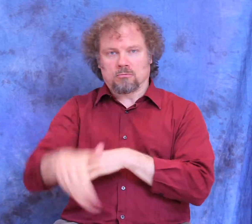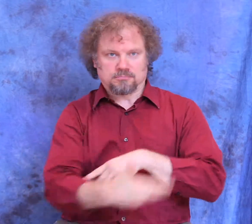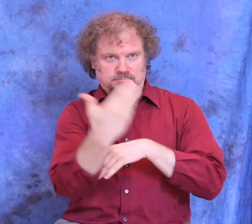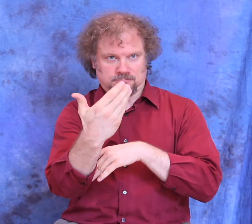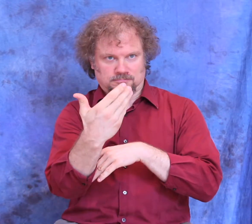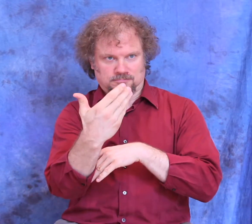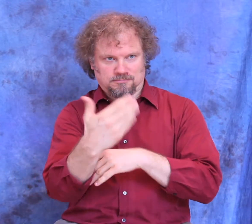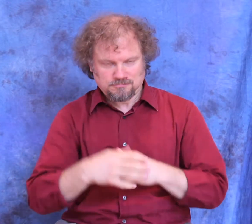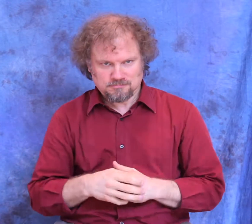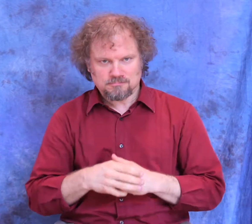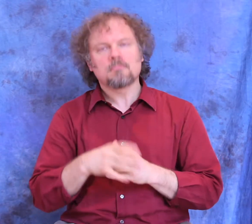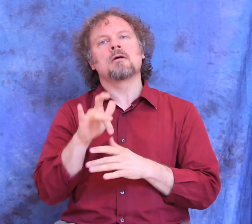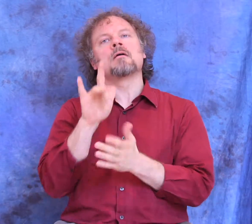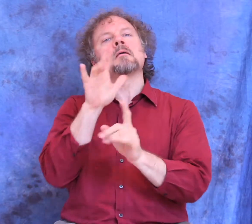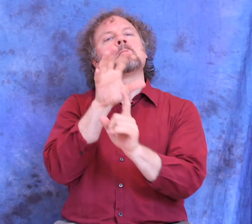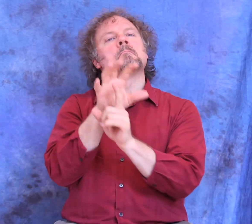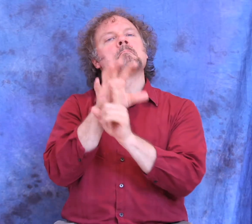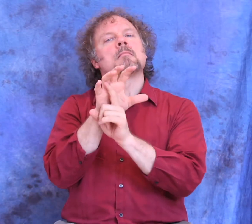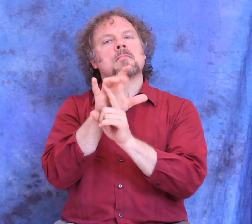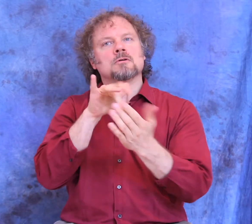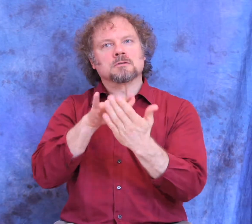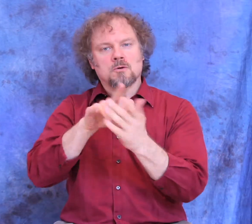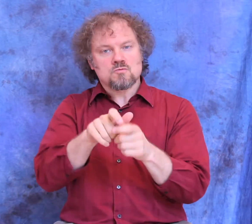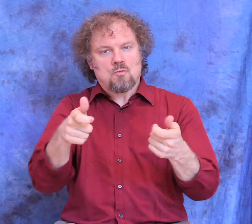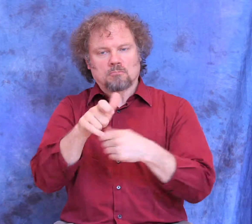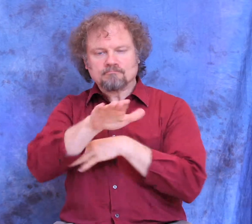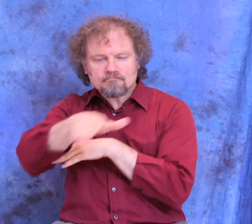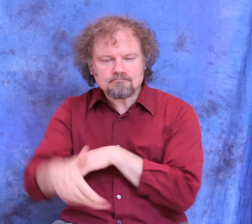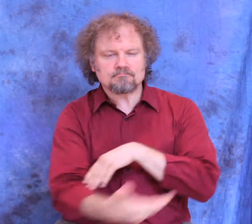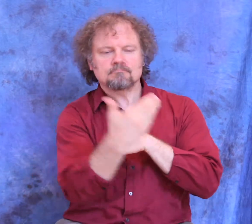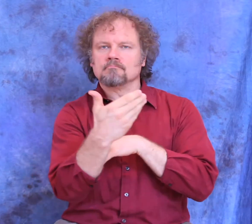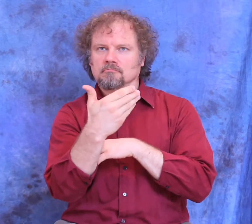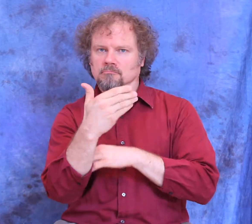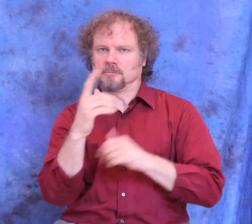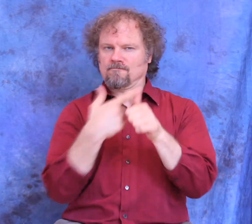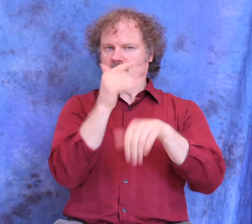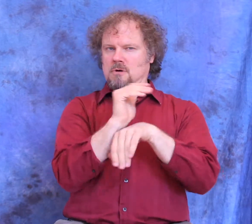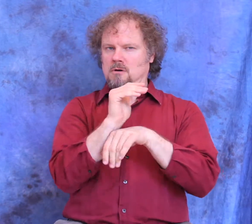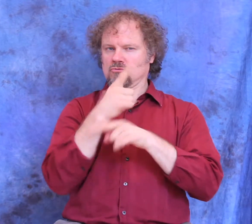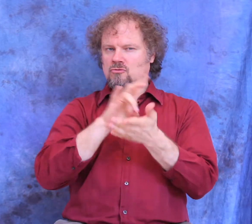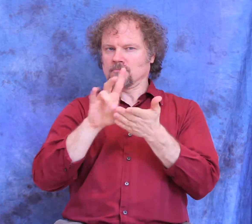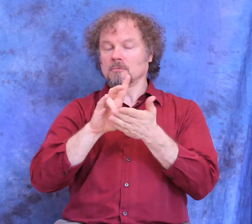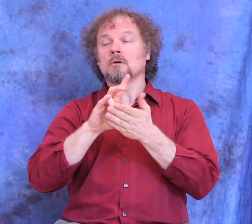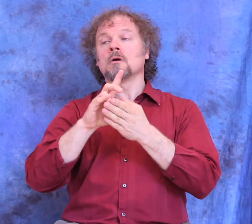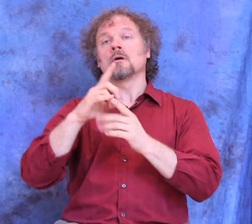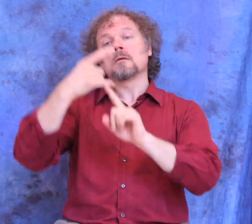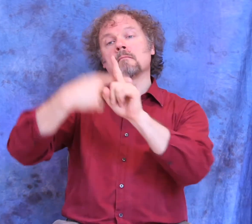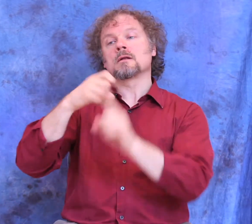It is a popular custom to study Torah all night on the first night of Shavuos. During the month of Sivan, the day is